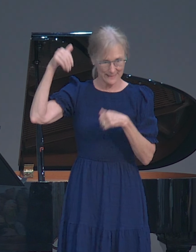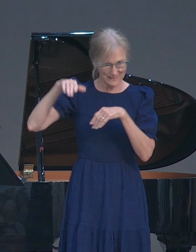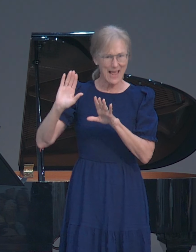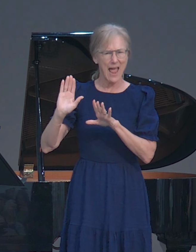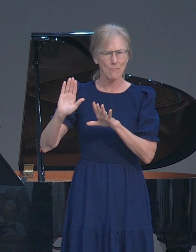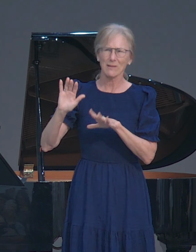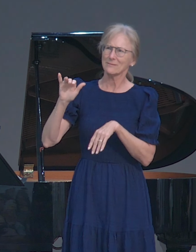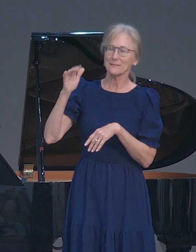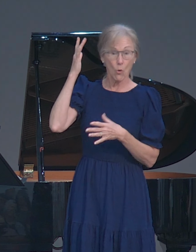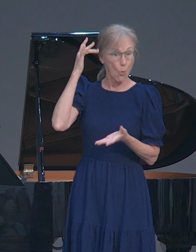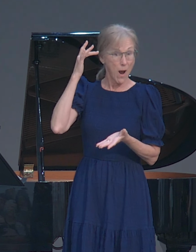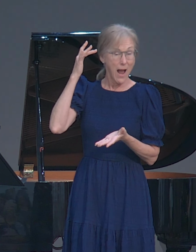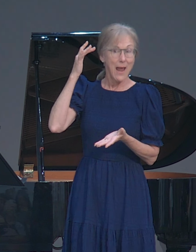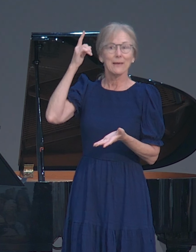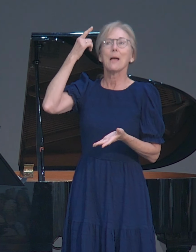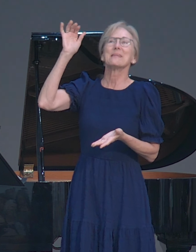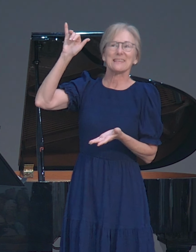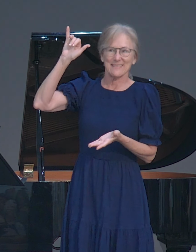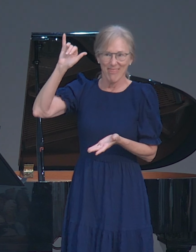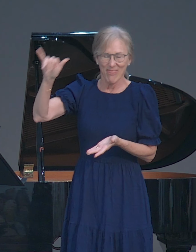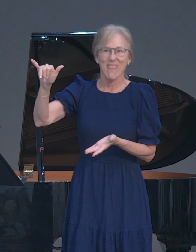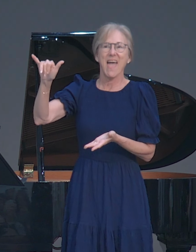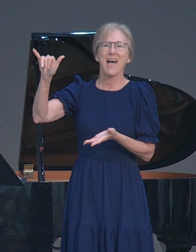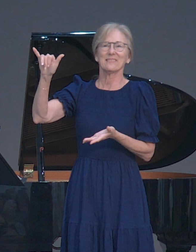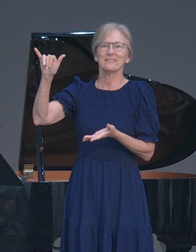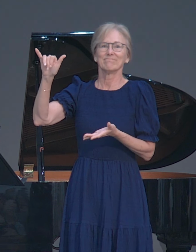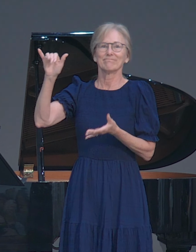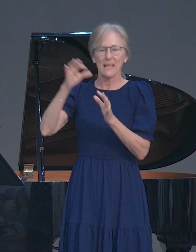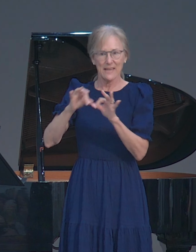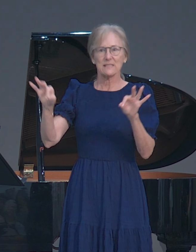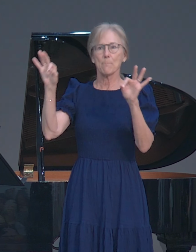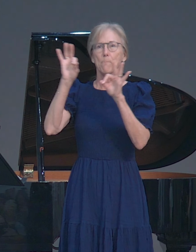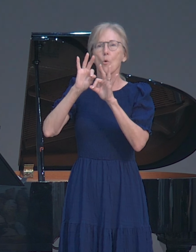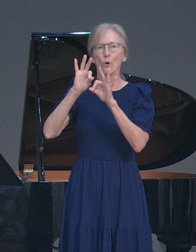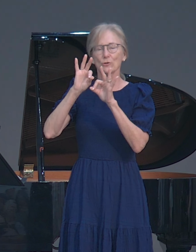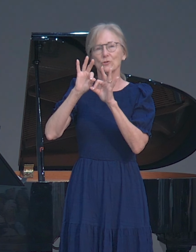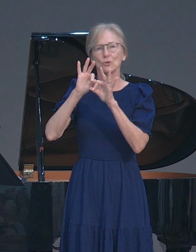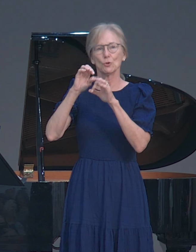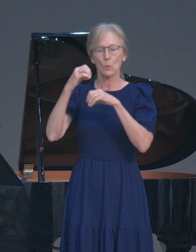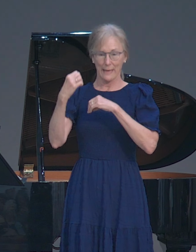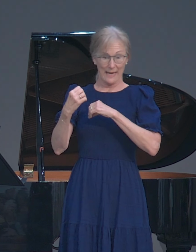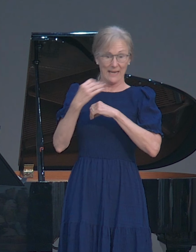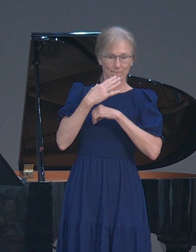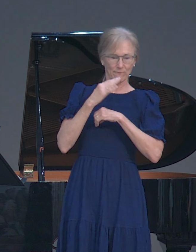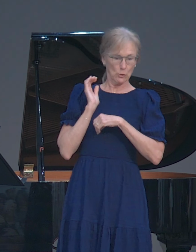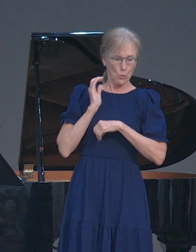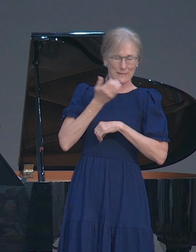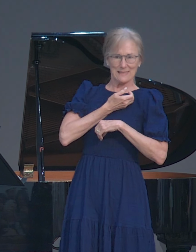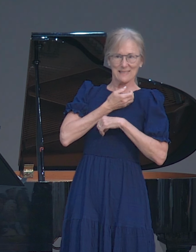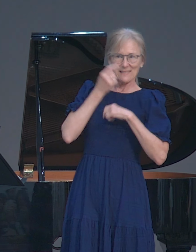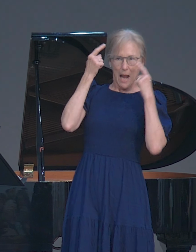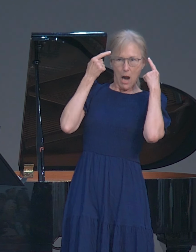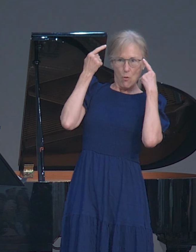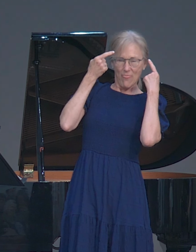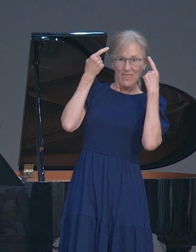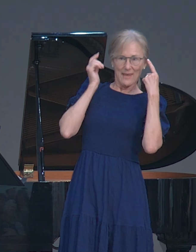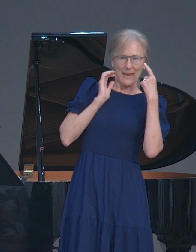instrumental in shaping our perspective, in shaping our affections, in shaping our love, and shaping our